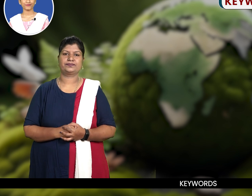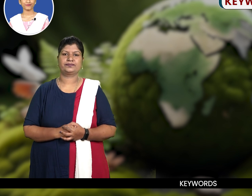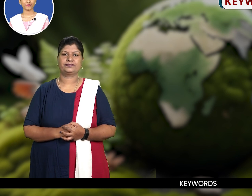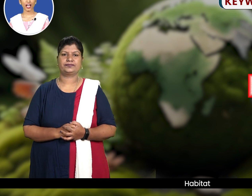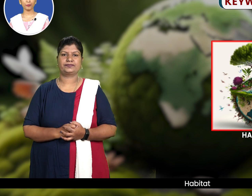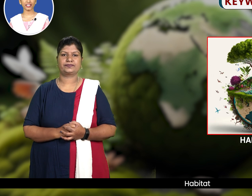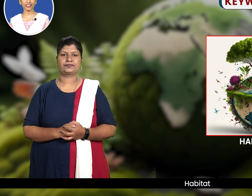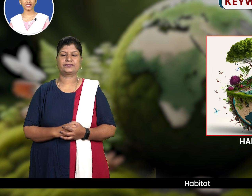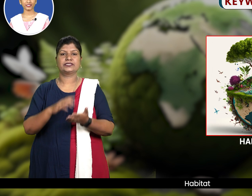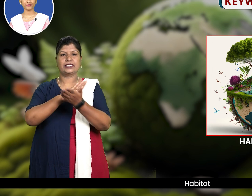habitat,